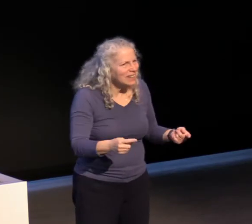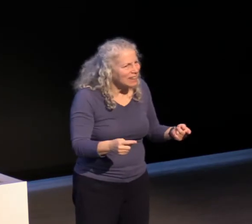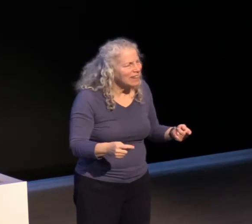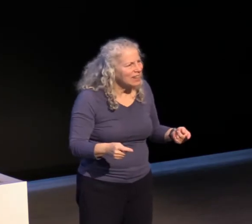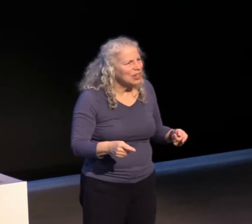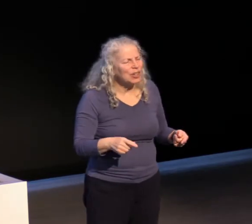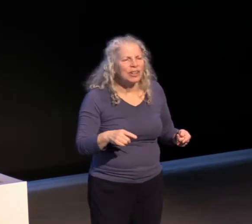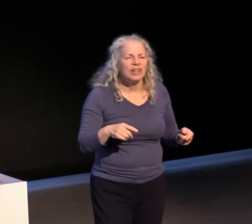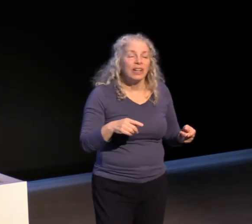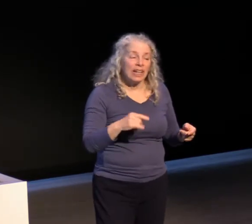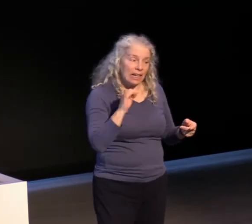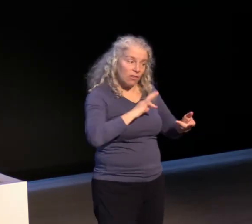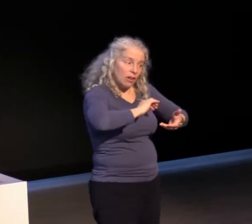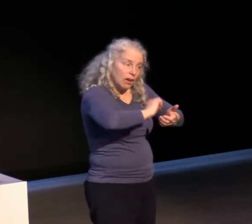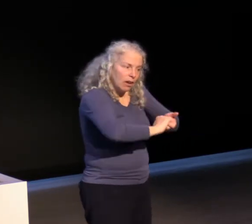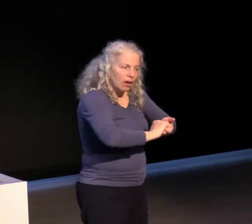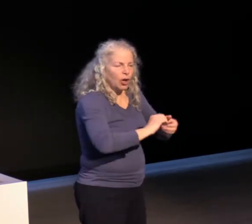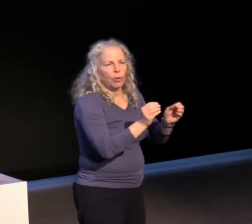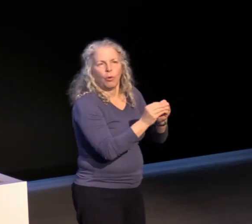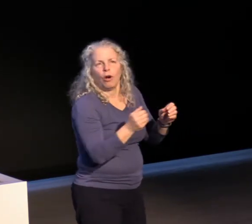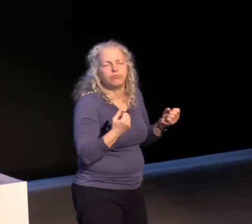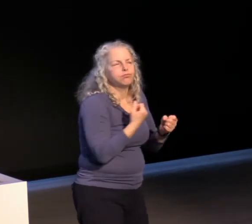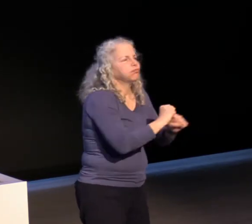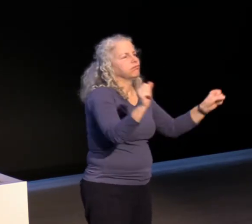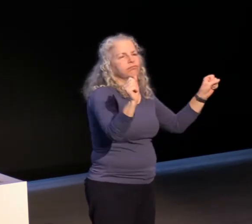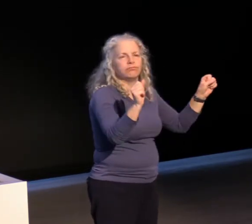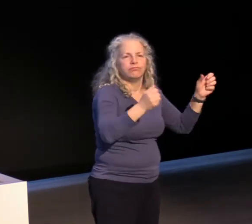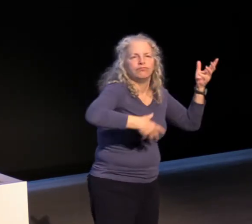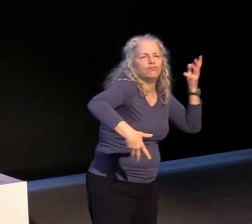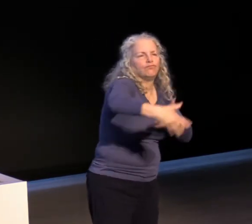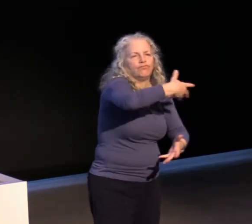is more free, creatively speaking,